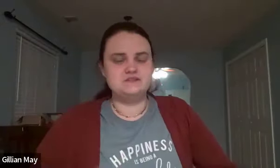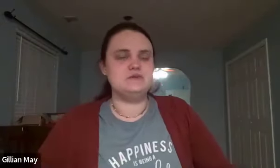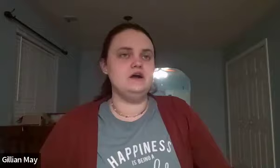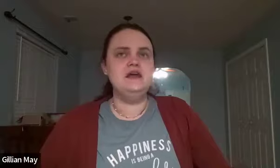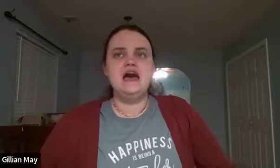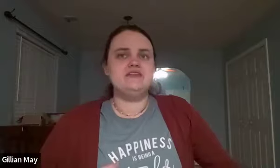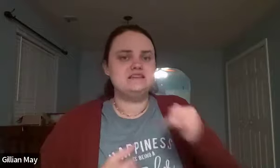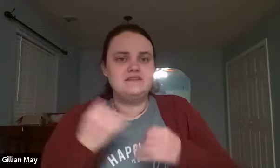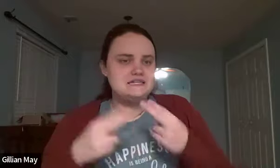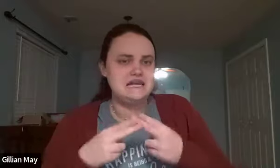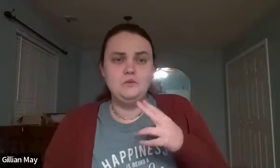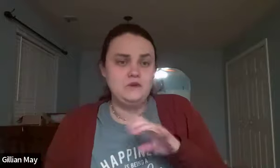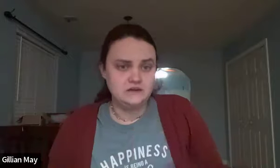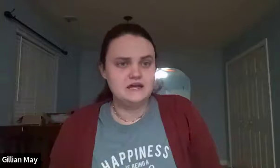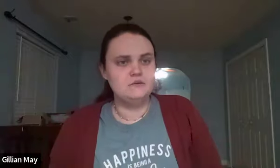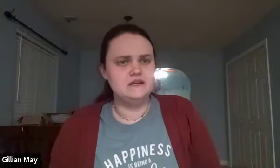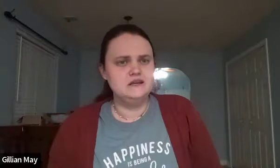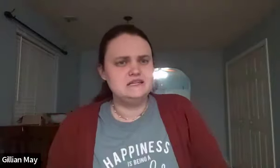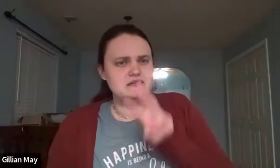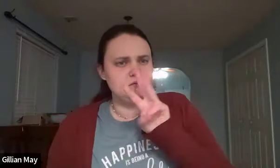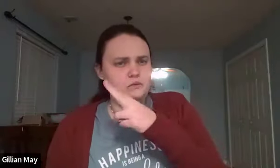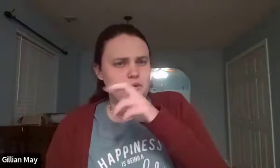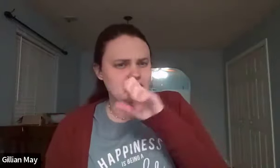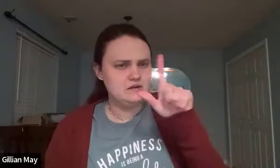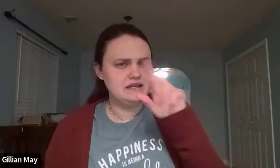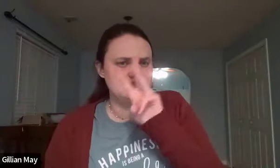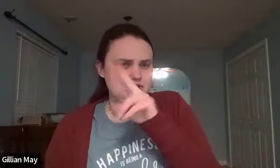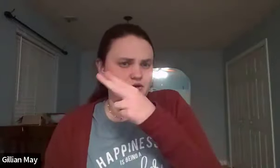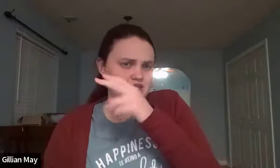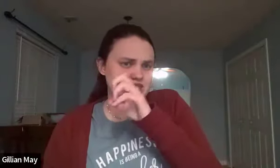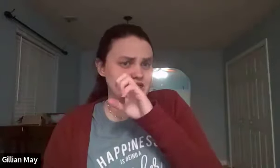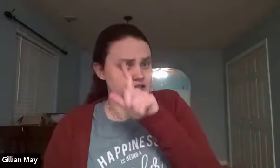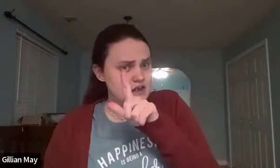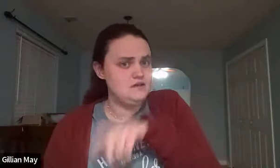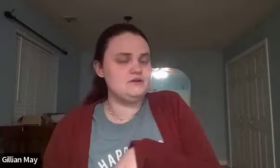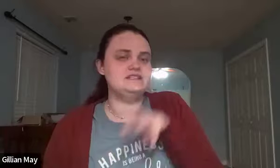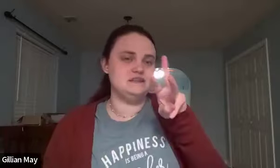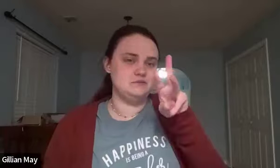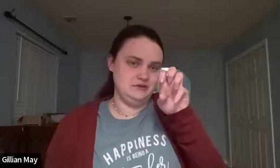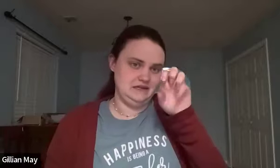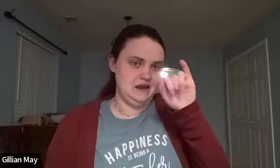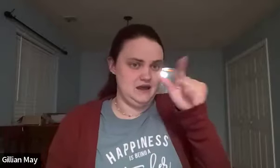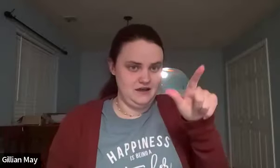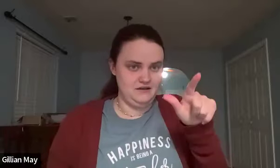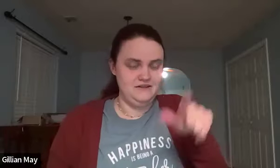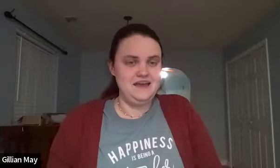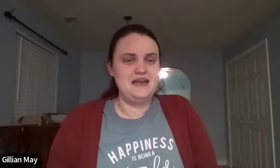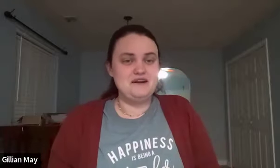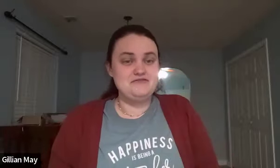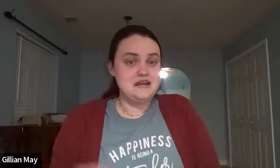with someone and they said the last name Wheel, and I went, is it Wheel like Wheeel or is it Weil? And my friend